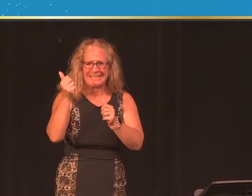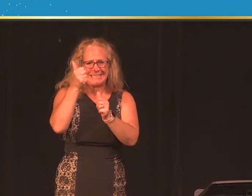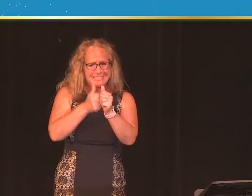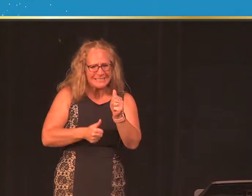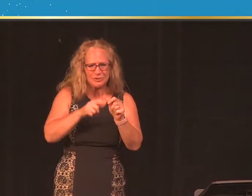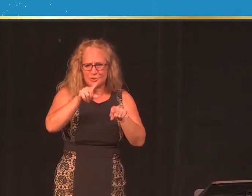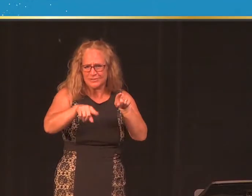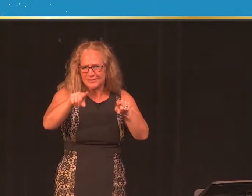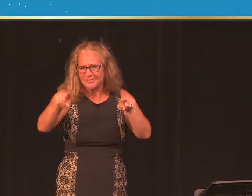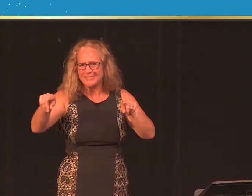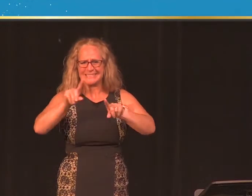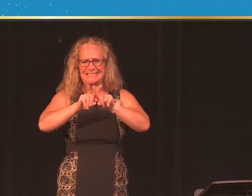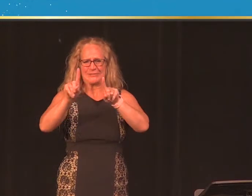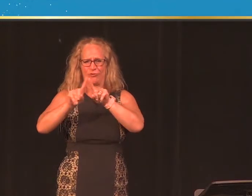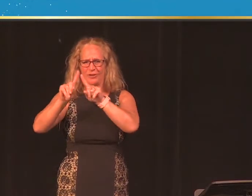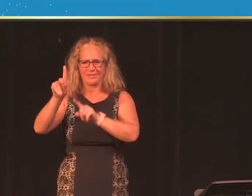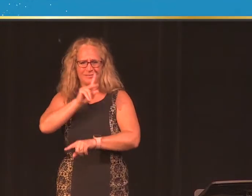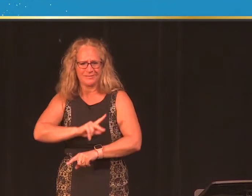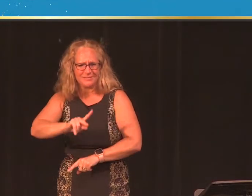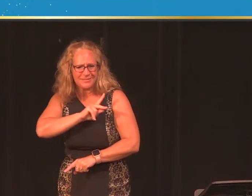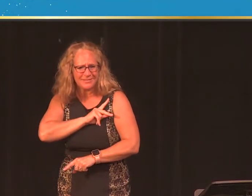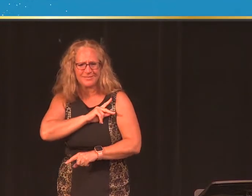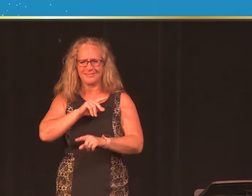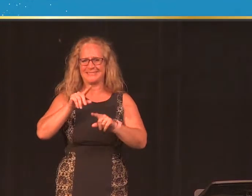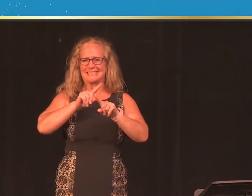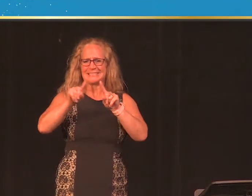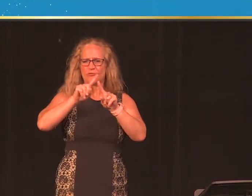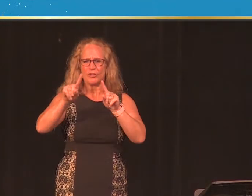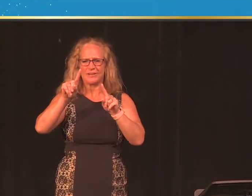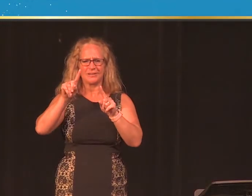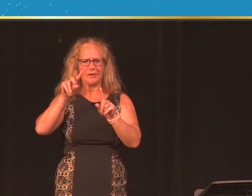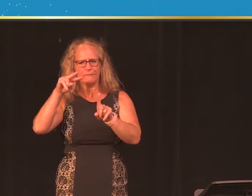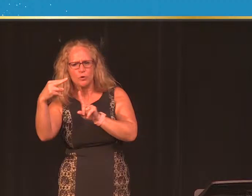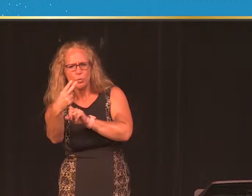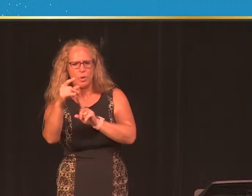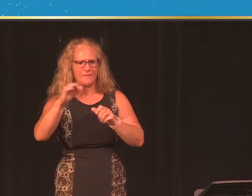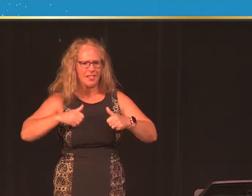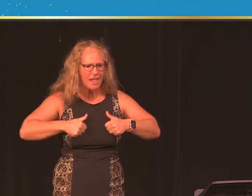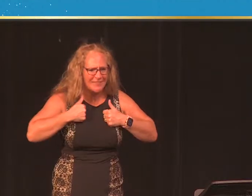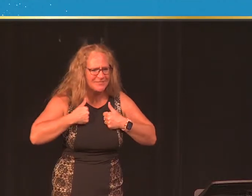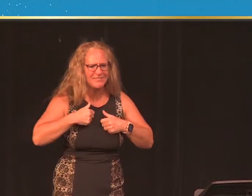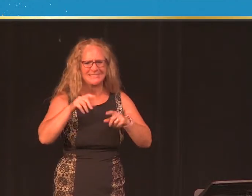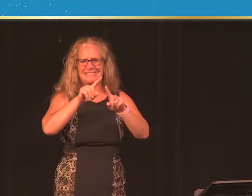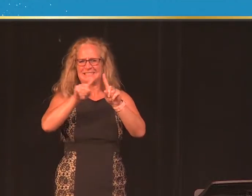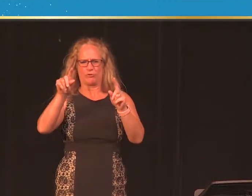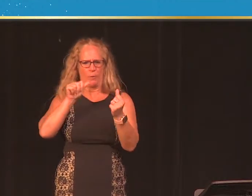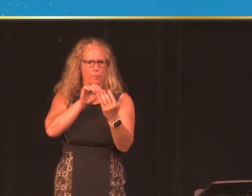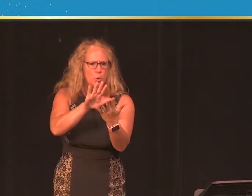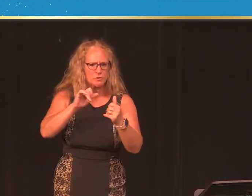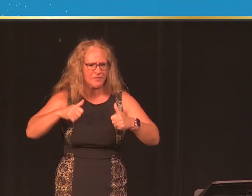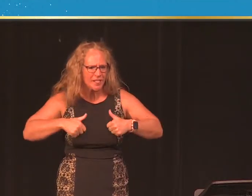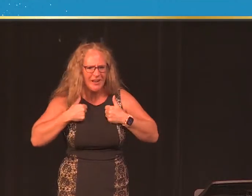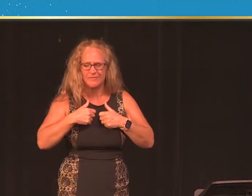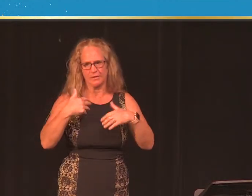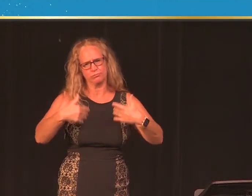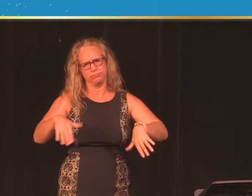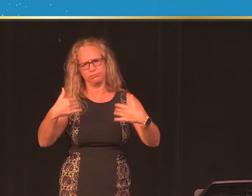2025 is an amazing group, and each of you has different personalities, different life views, different approaches to